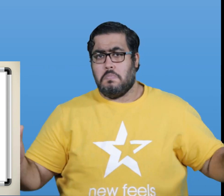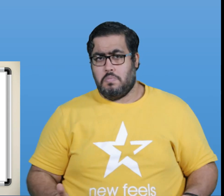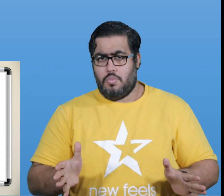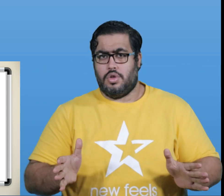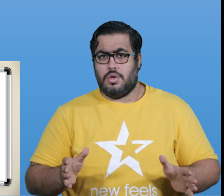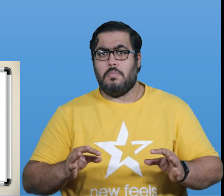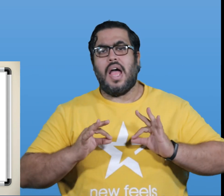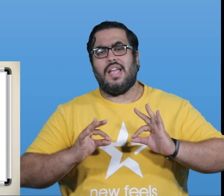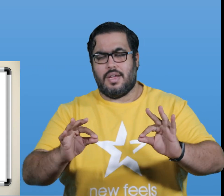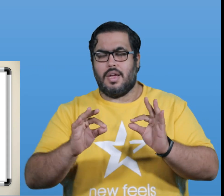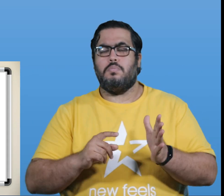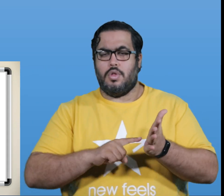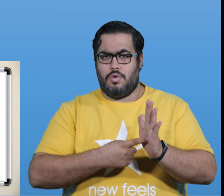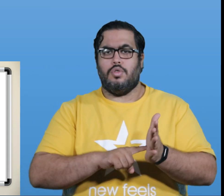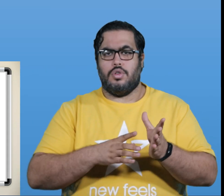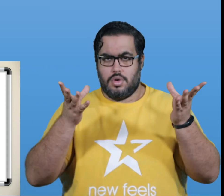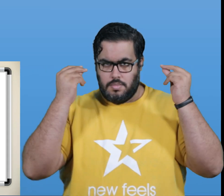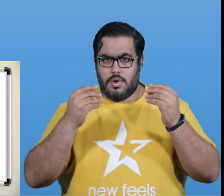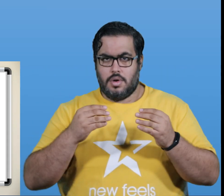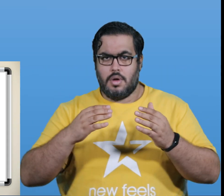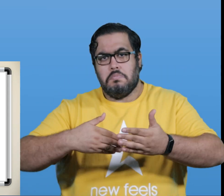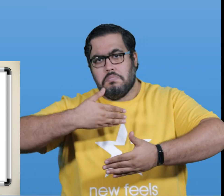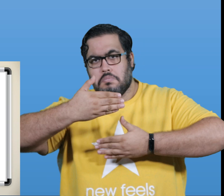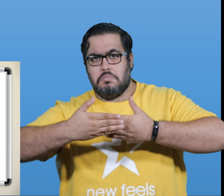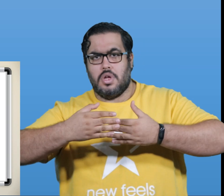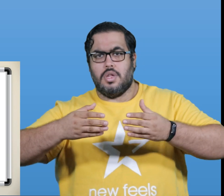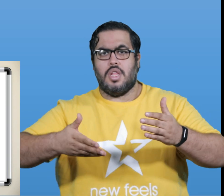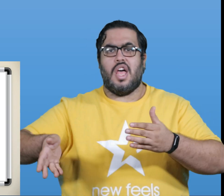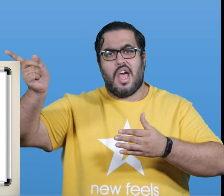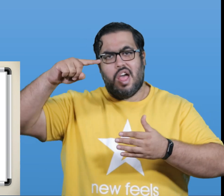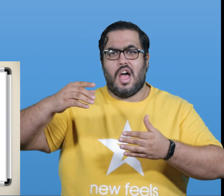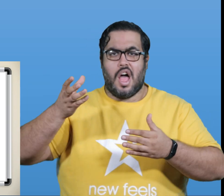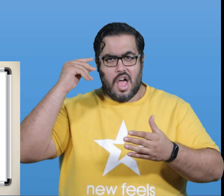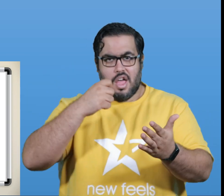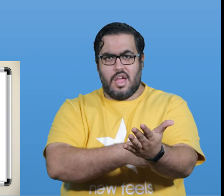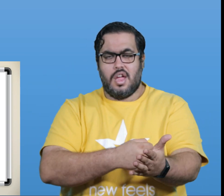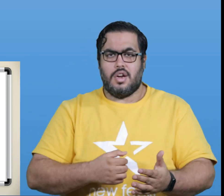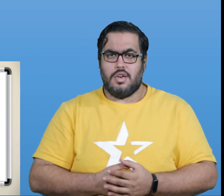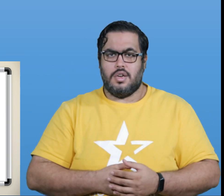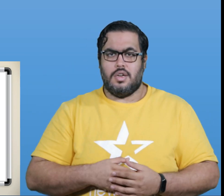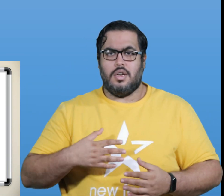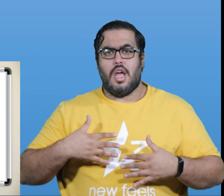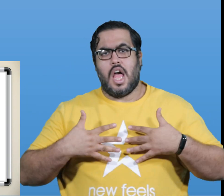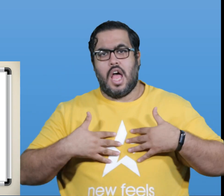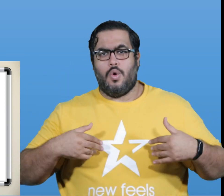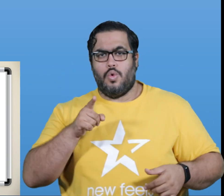pursue their academic studies and work towards their bachelor degree and higher education. And I wish you all the best in your